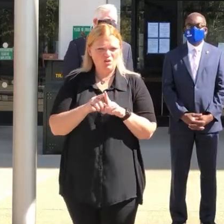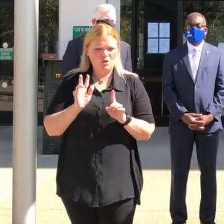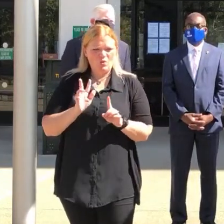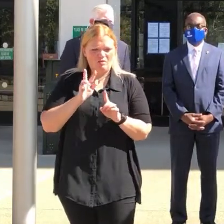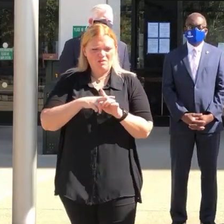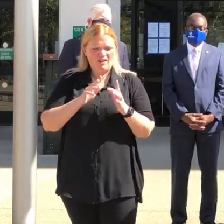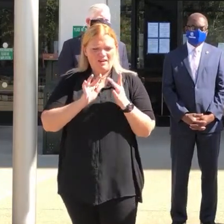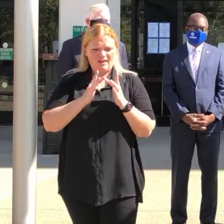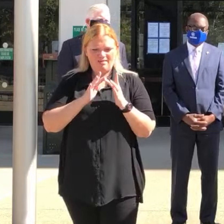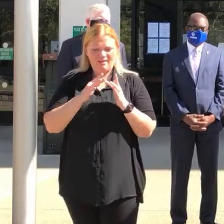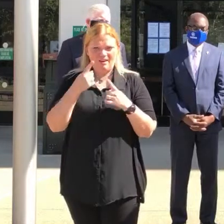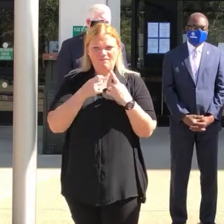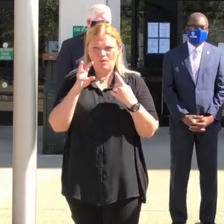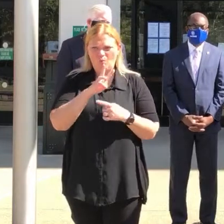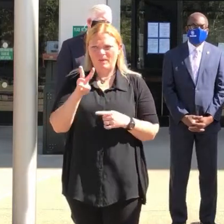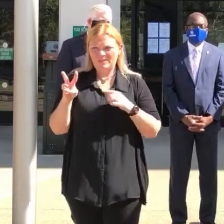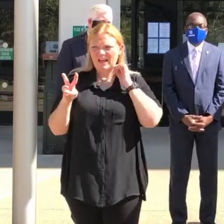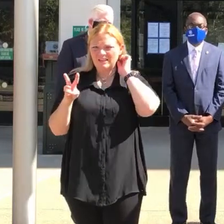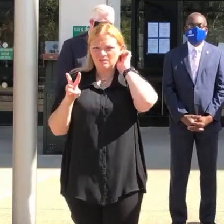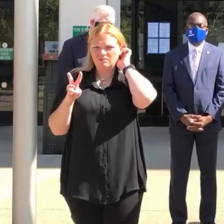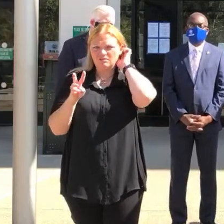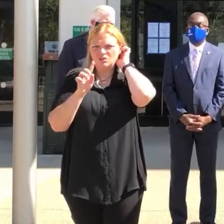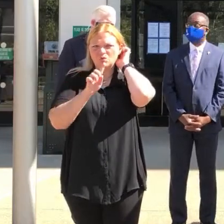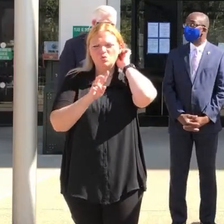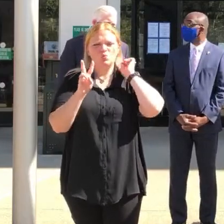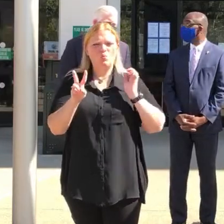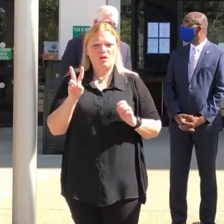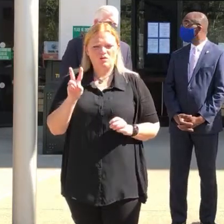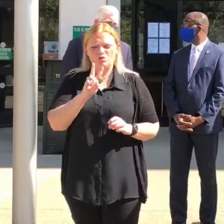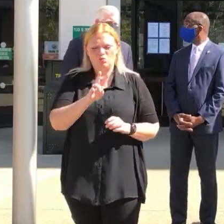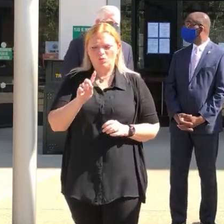apply online from our website,